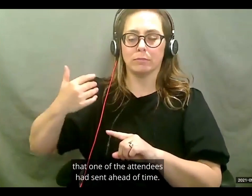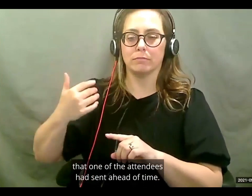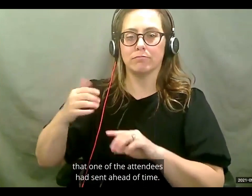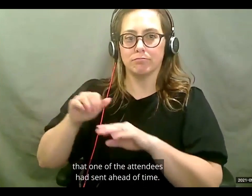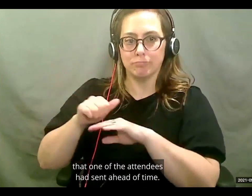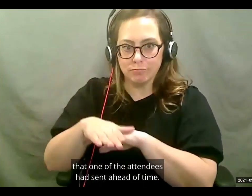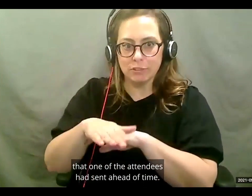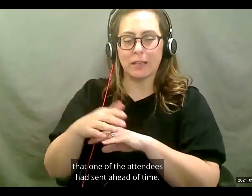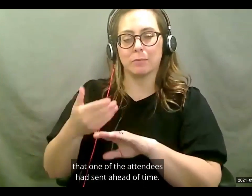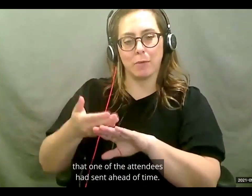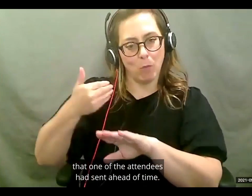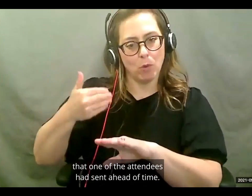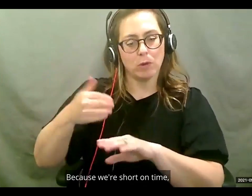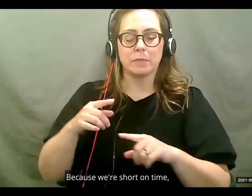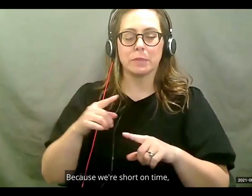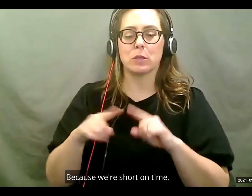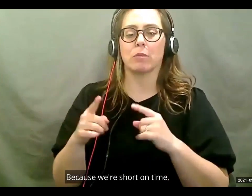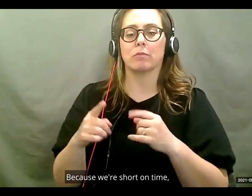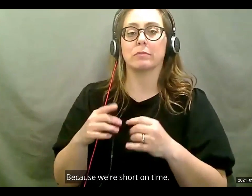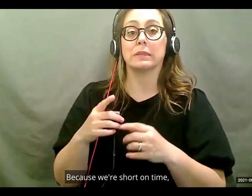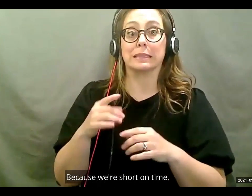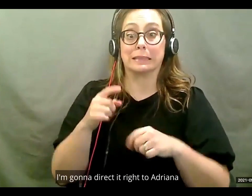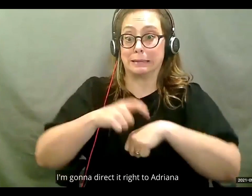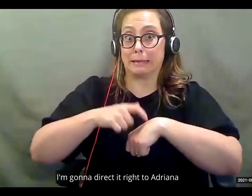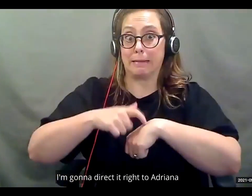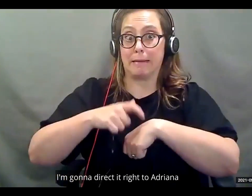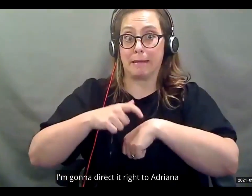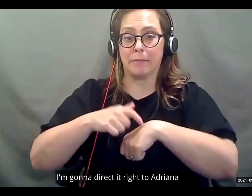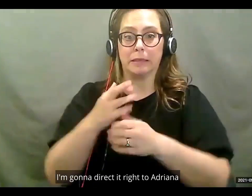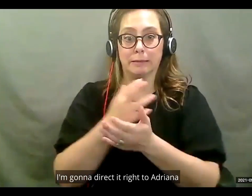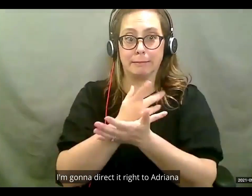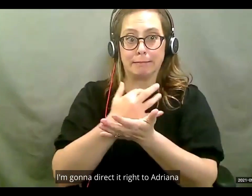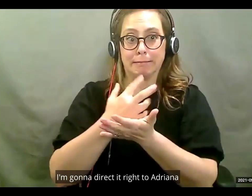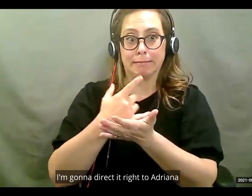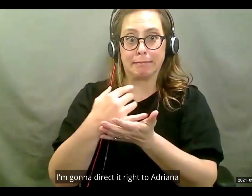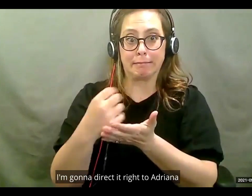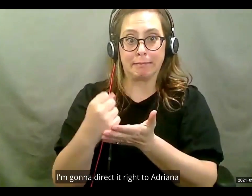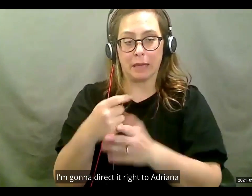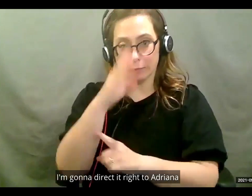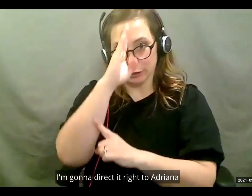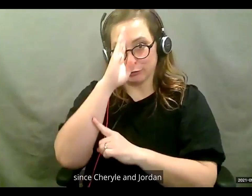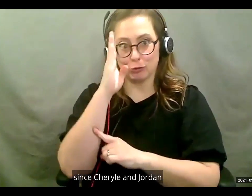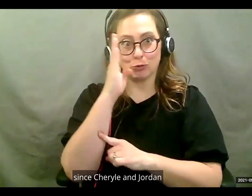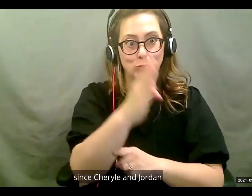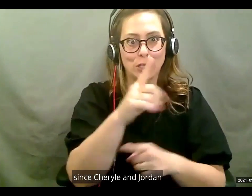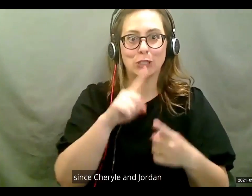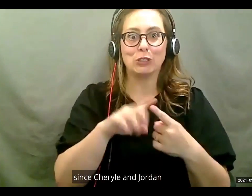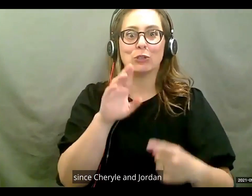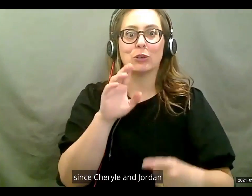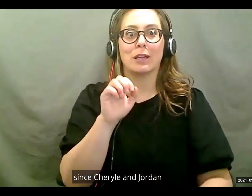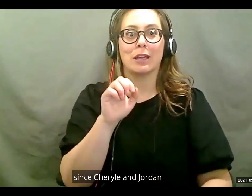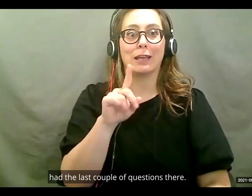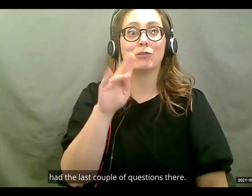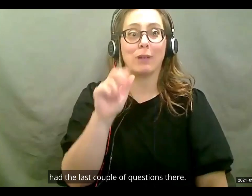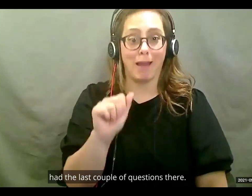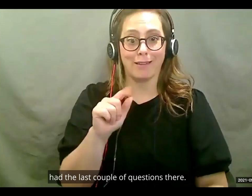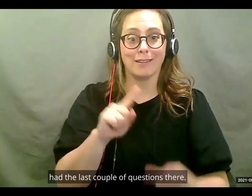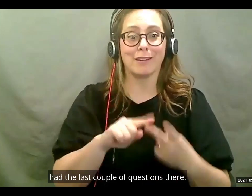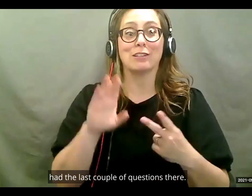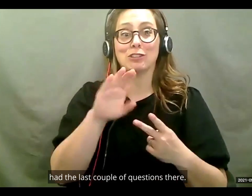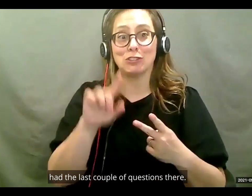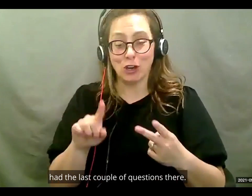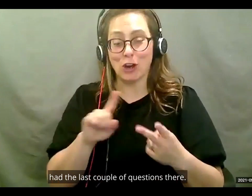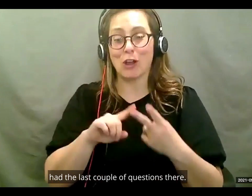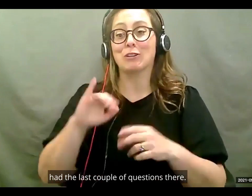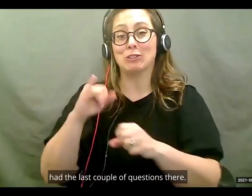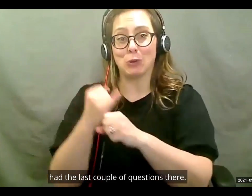sent in ahead of time. Because we're short on time, I'm going to direct it right to Adriana, since Cheryle and Jordan had the last